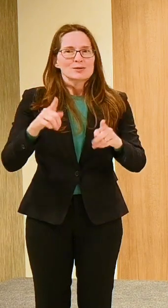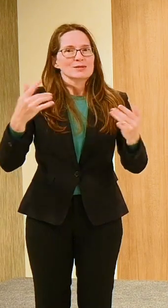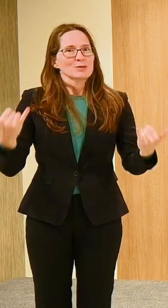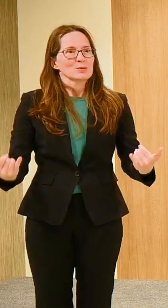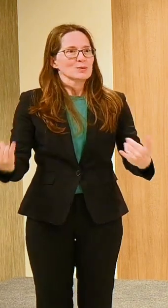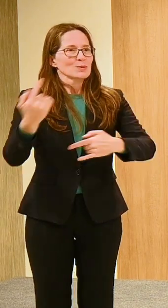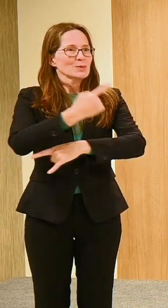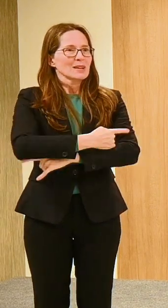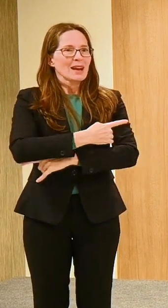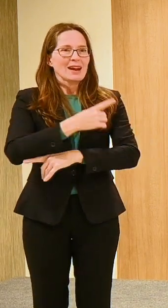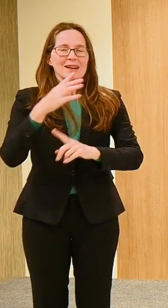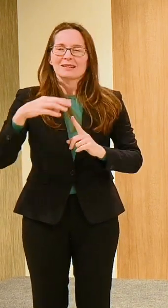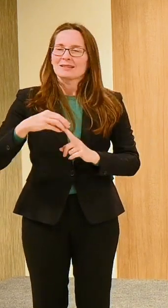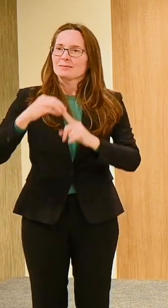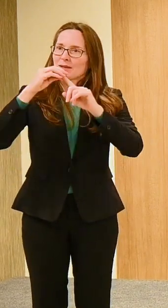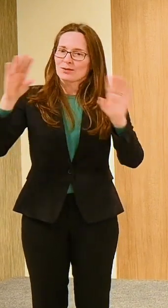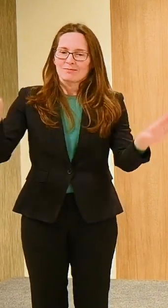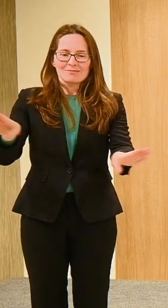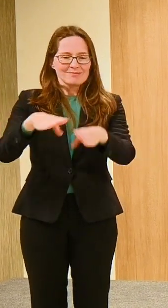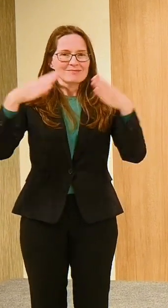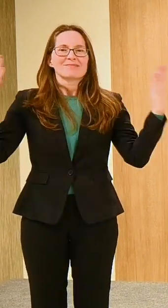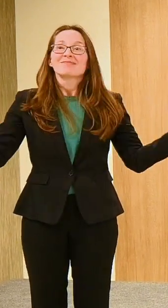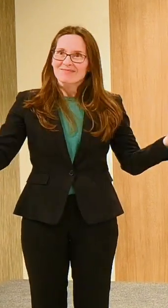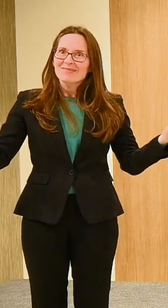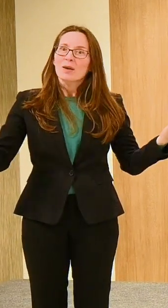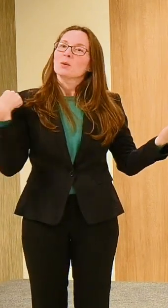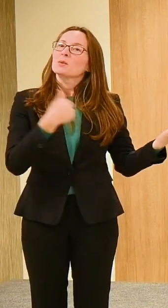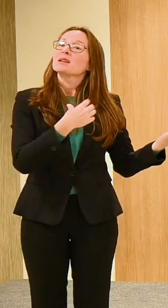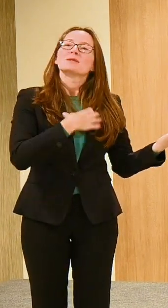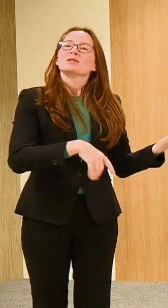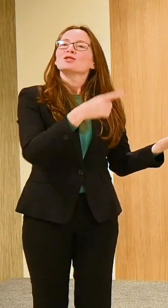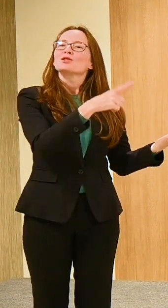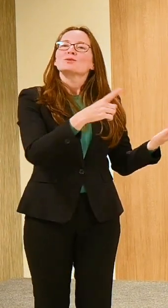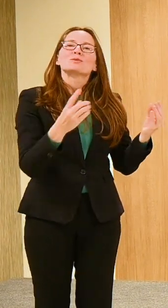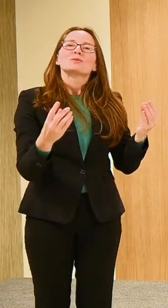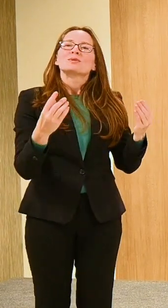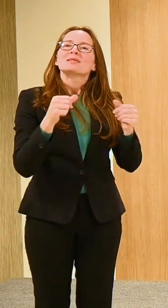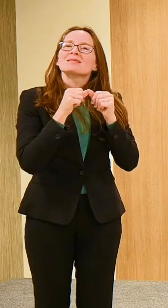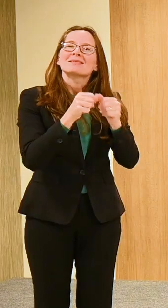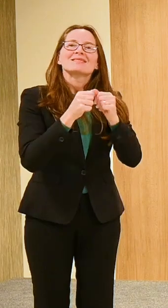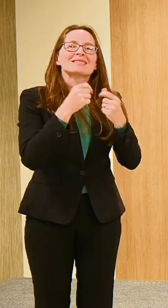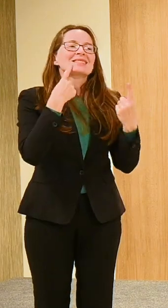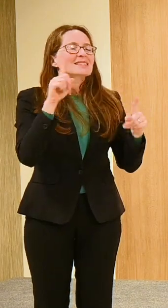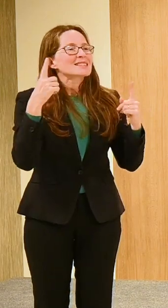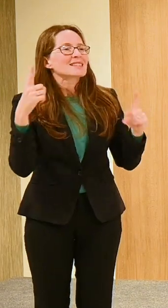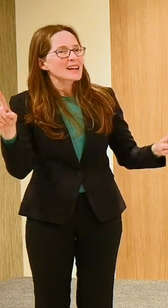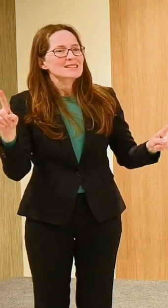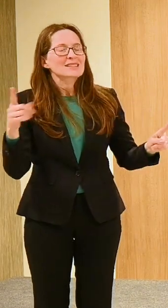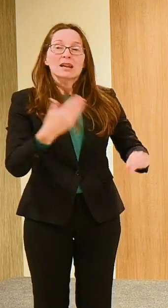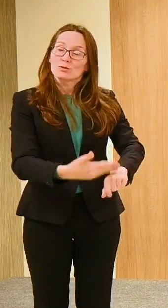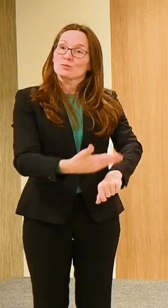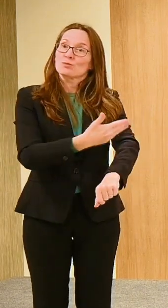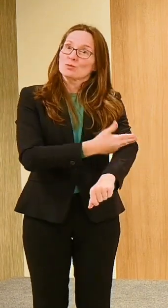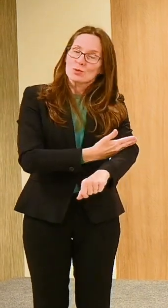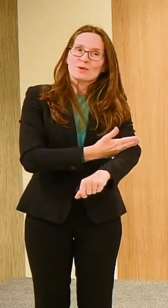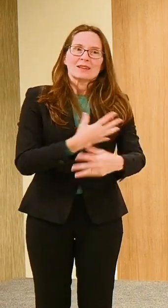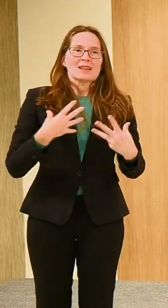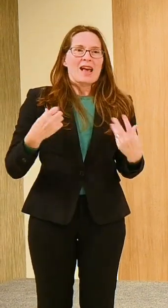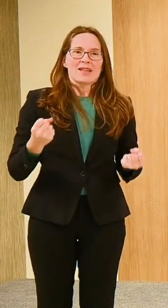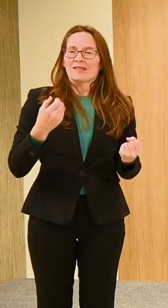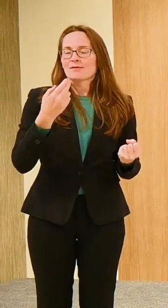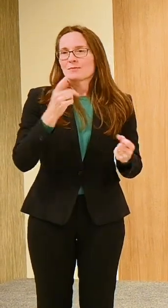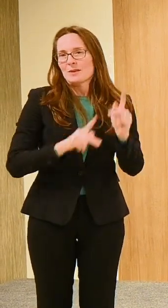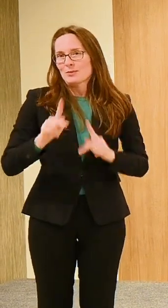health unit, and we wish you continued success in improving the health outcomes of Howard County residents. Thank you. Yes. Thank you, thank